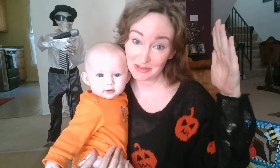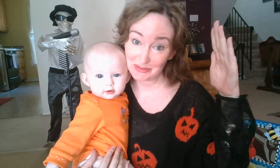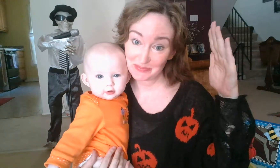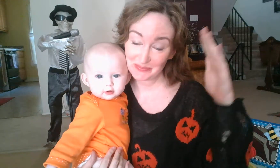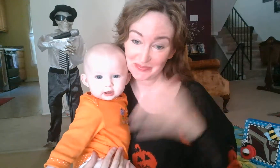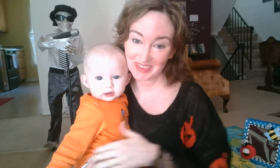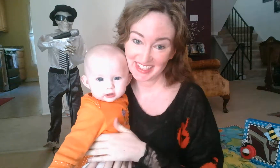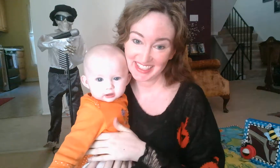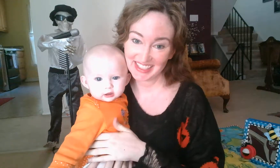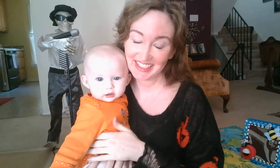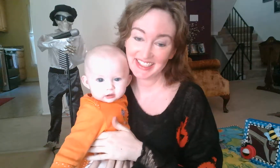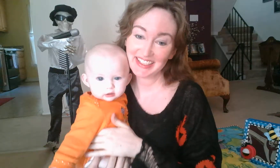Hello.